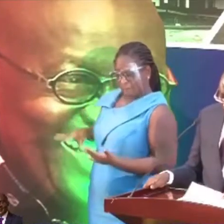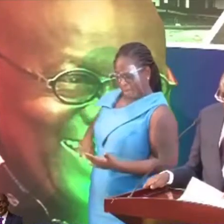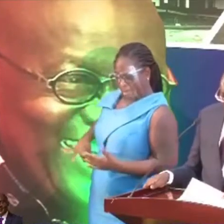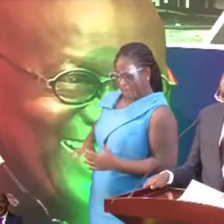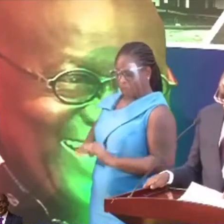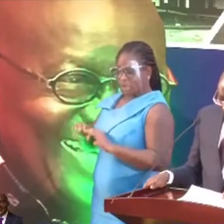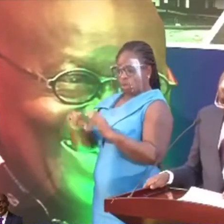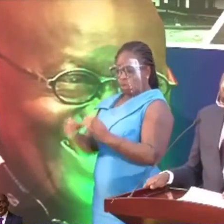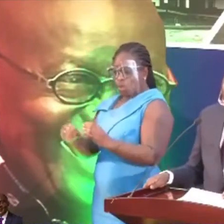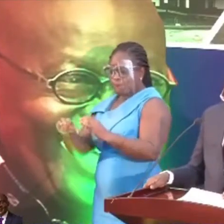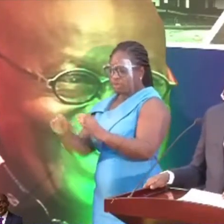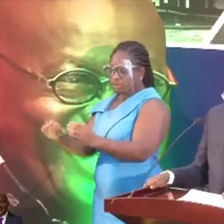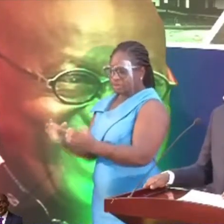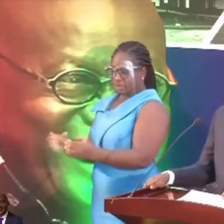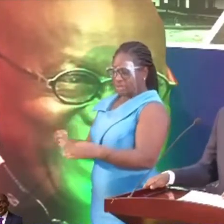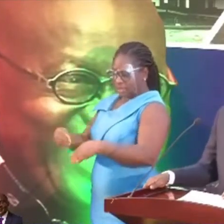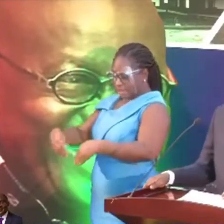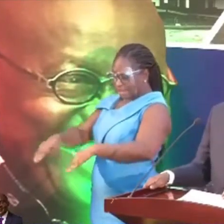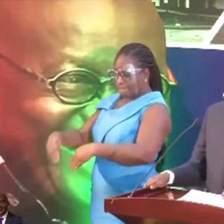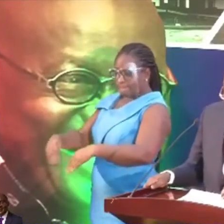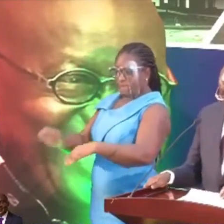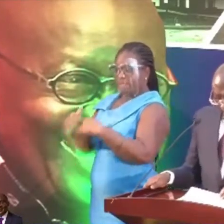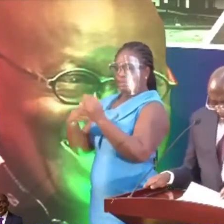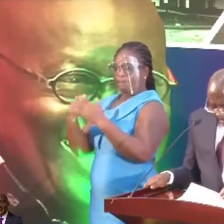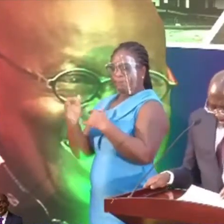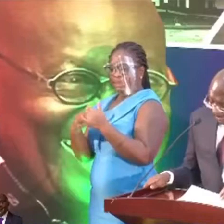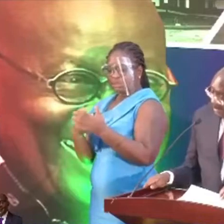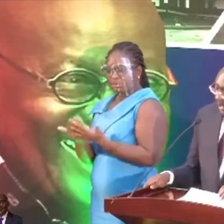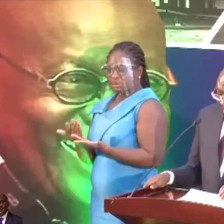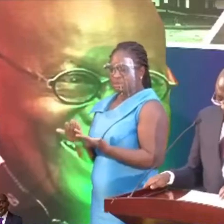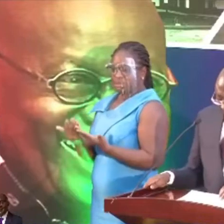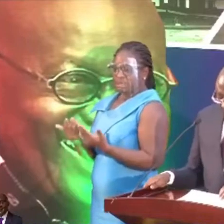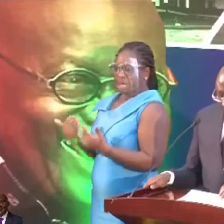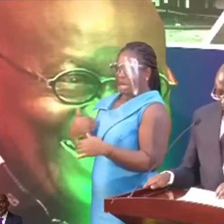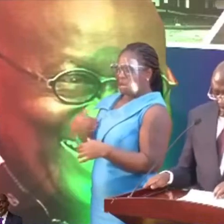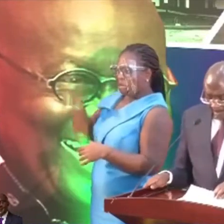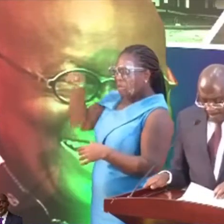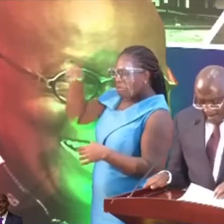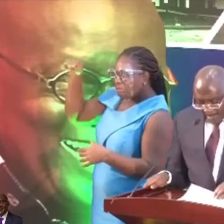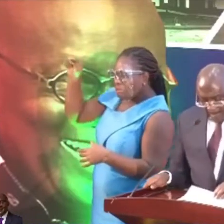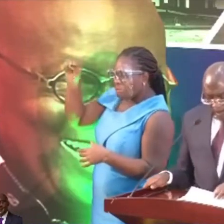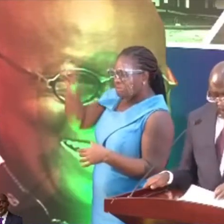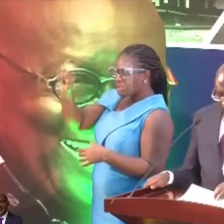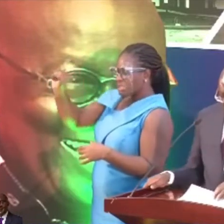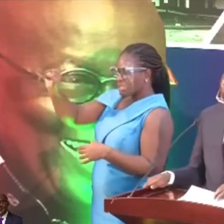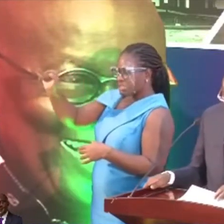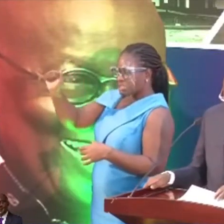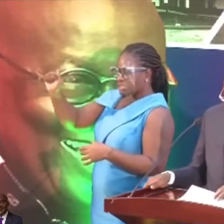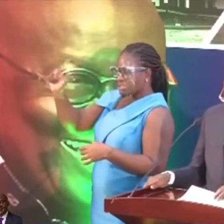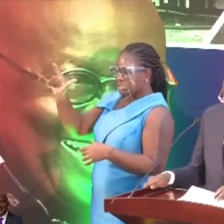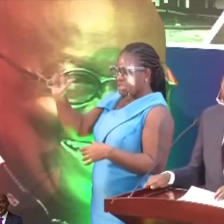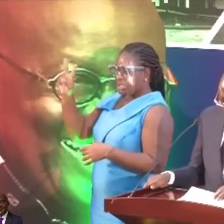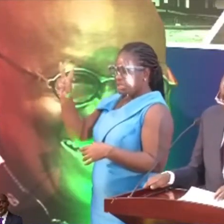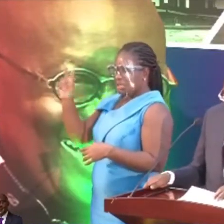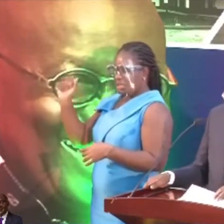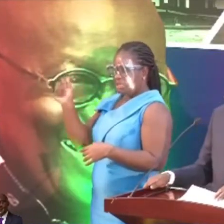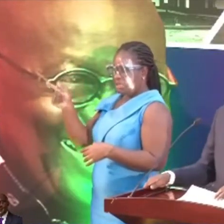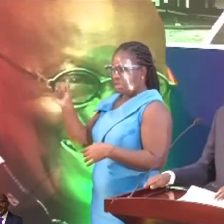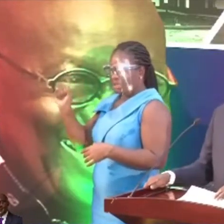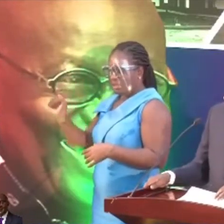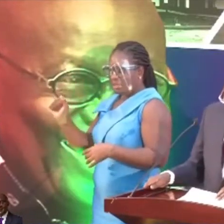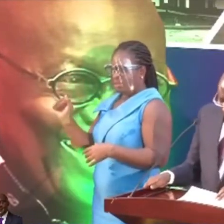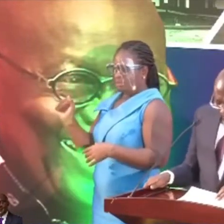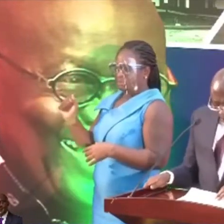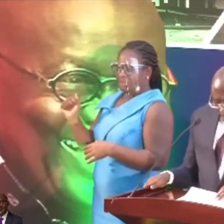communities of the market infrastructure are in Salayele, in the Salaga North constituency, Asumurai, in